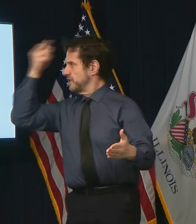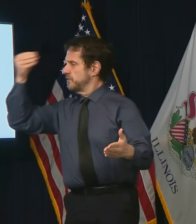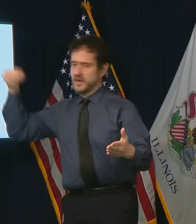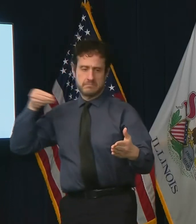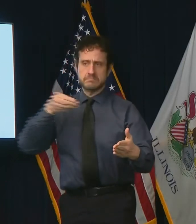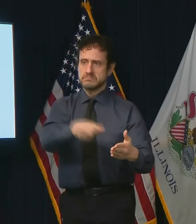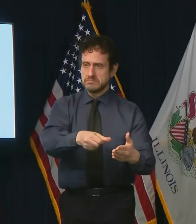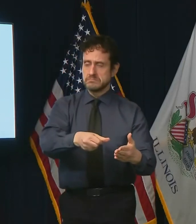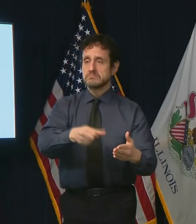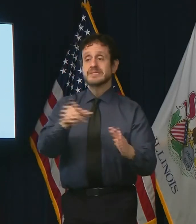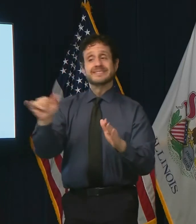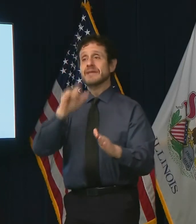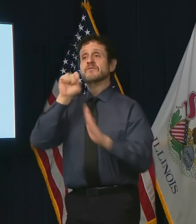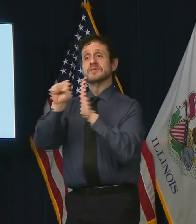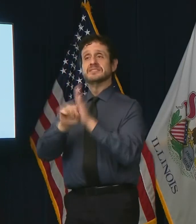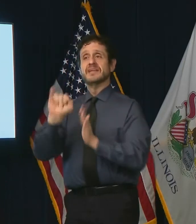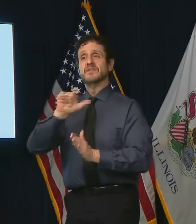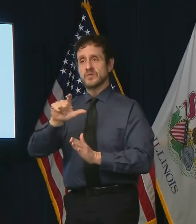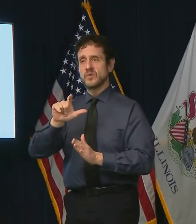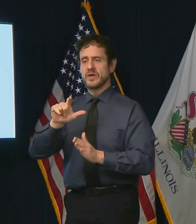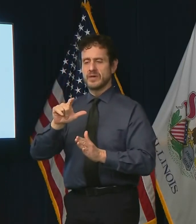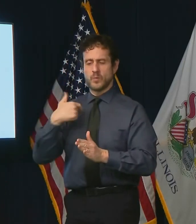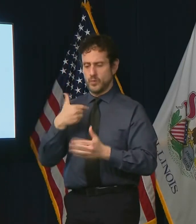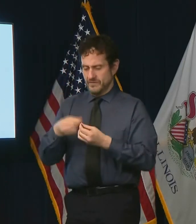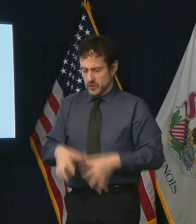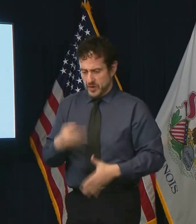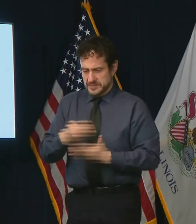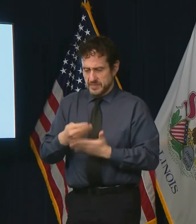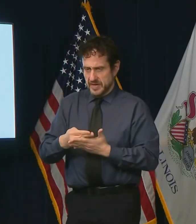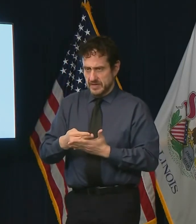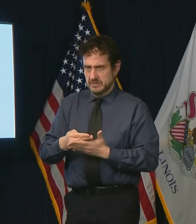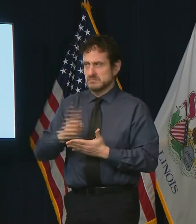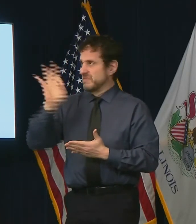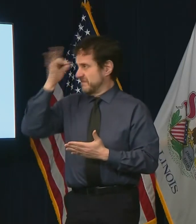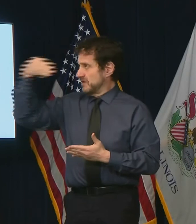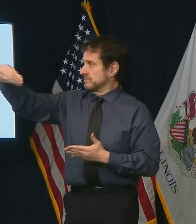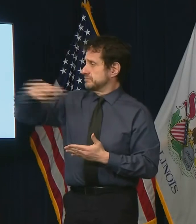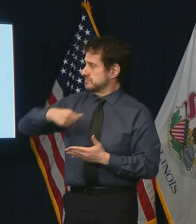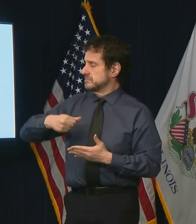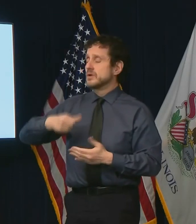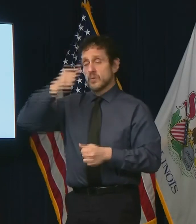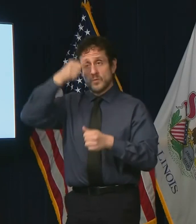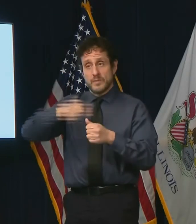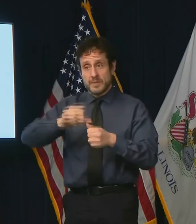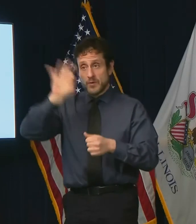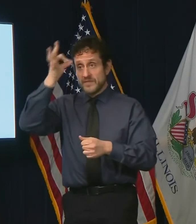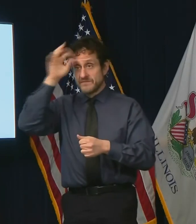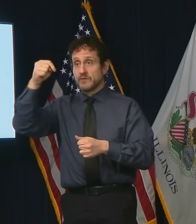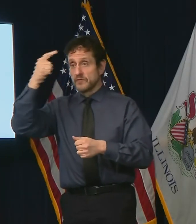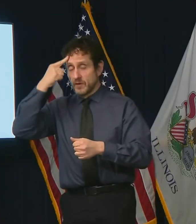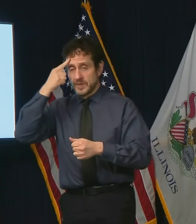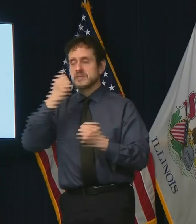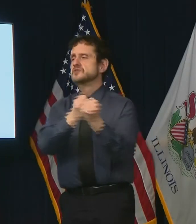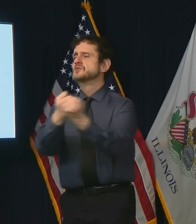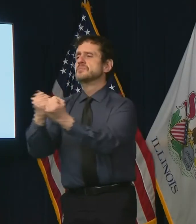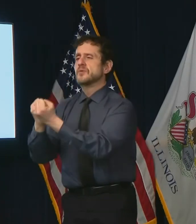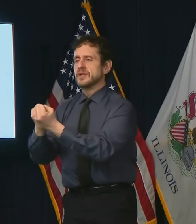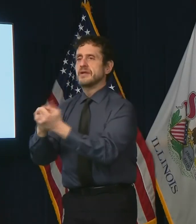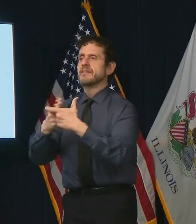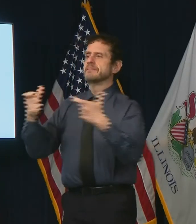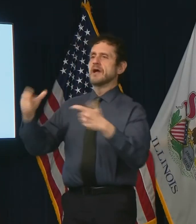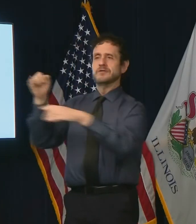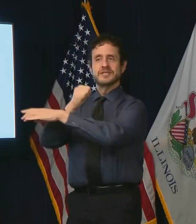revenue as a result of COVID. Once again, the federal government provided lots and lots of support for major industries. Lots